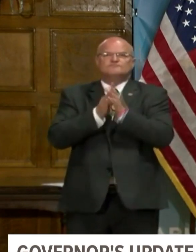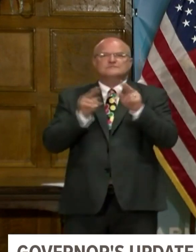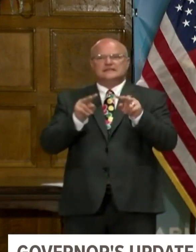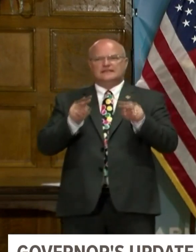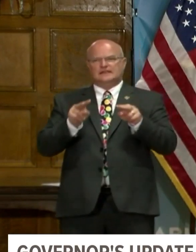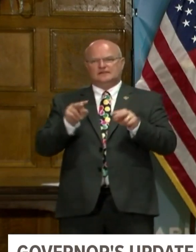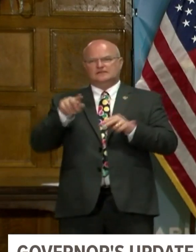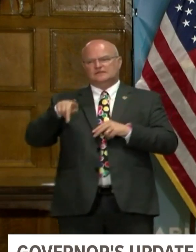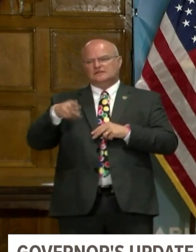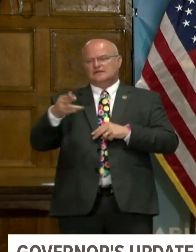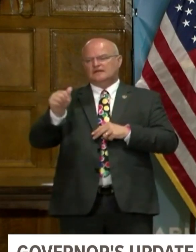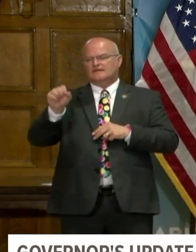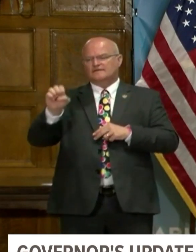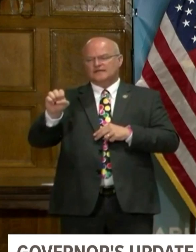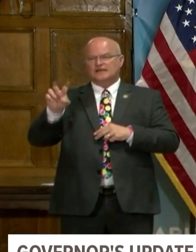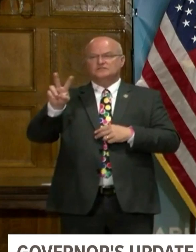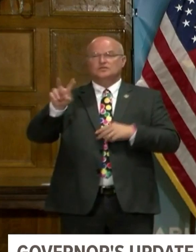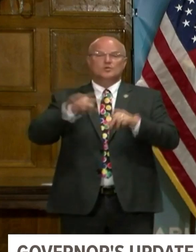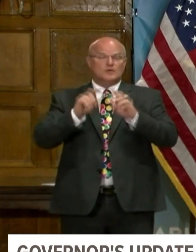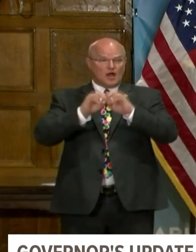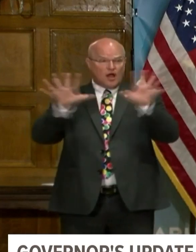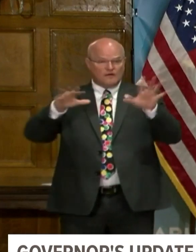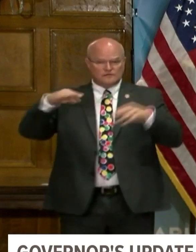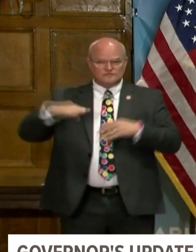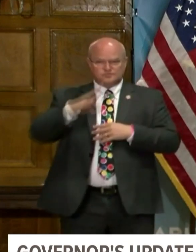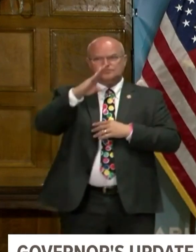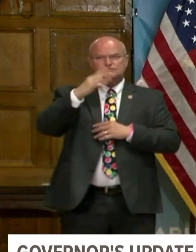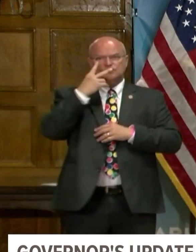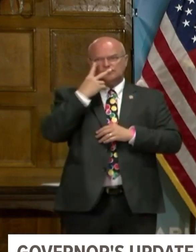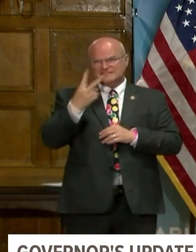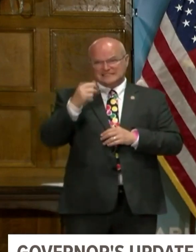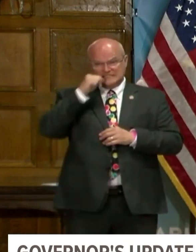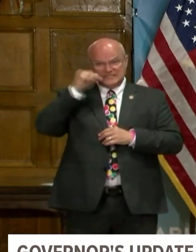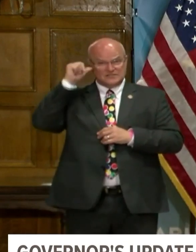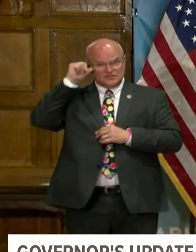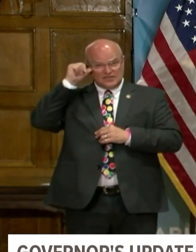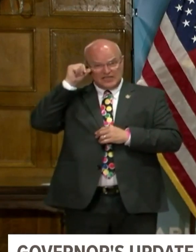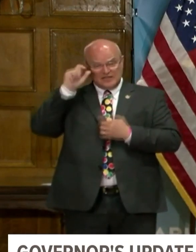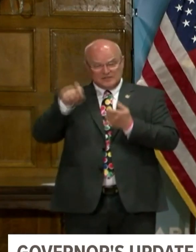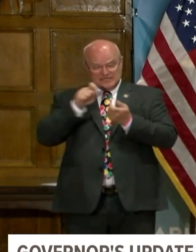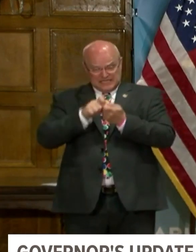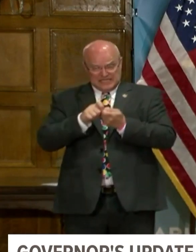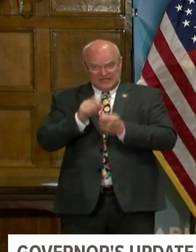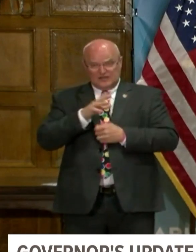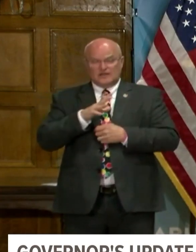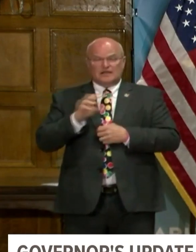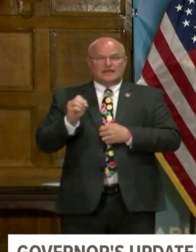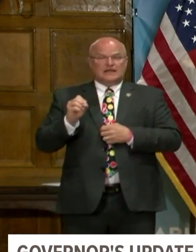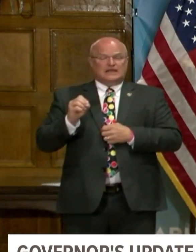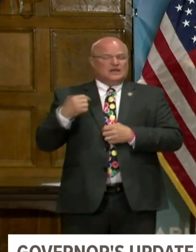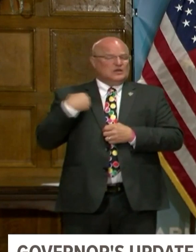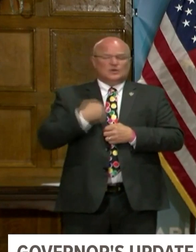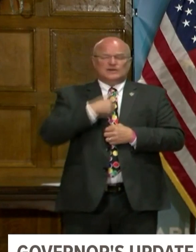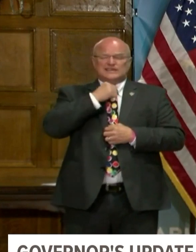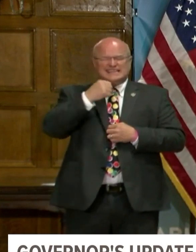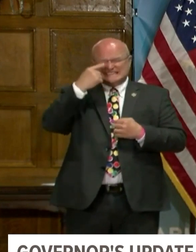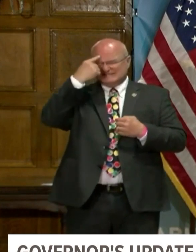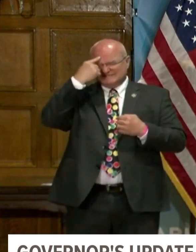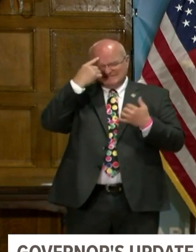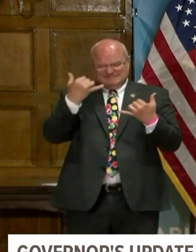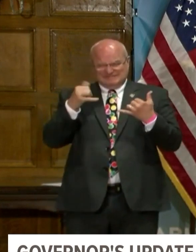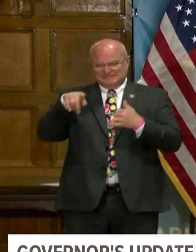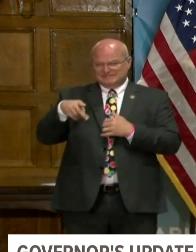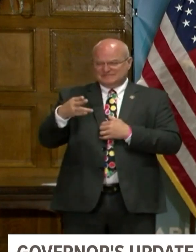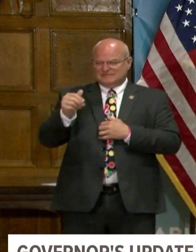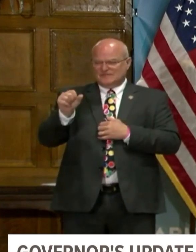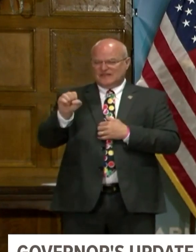there. But obviously with the uptick that we've seen yesterday particularly, we're not thinking about